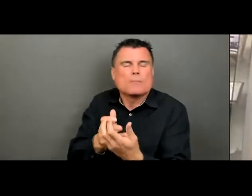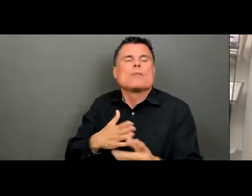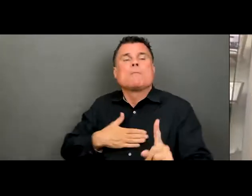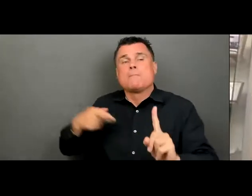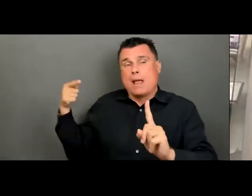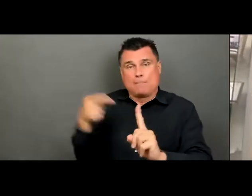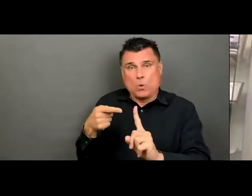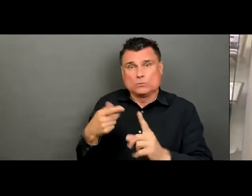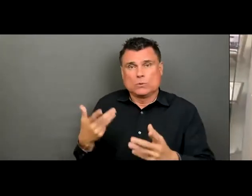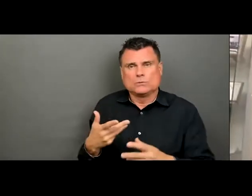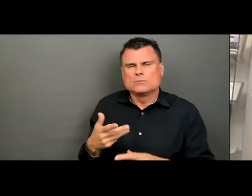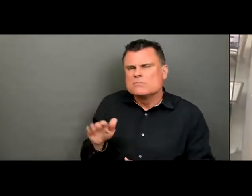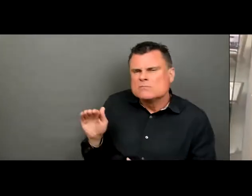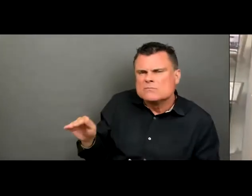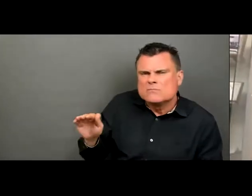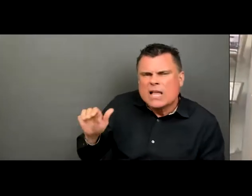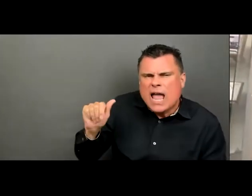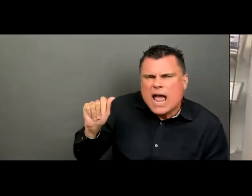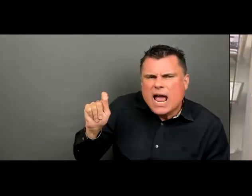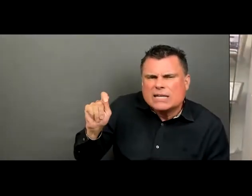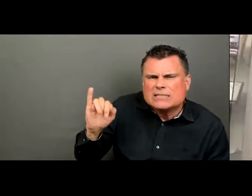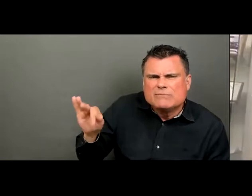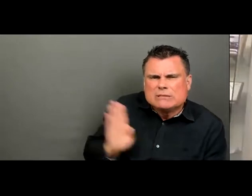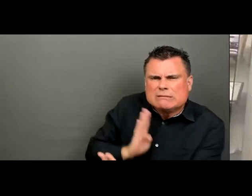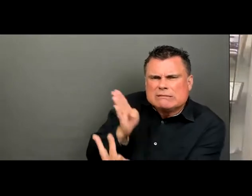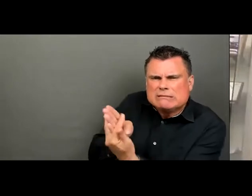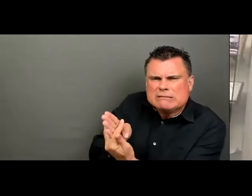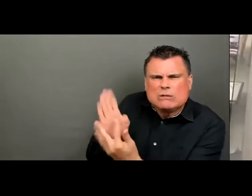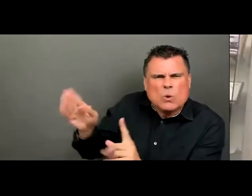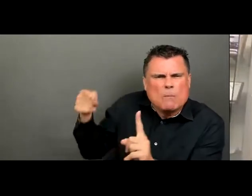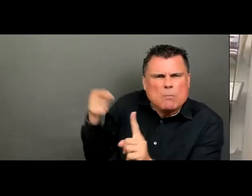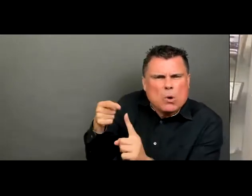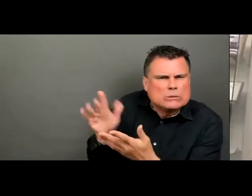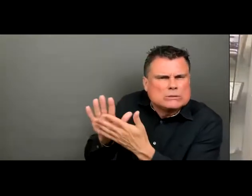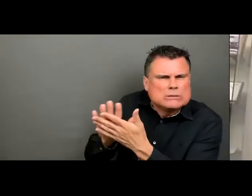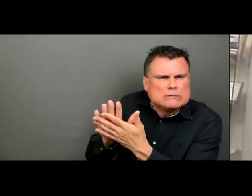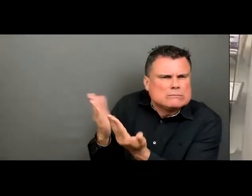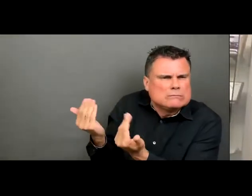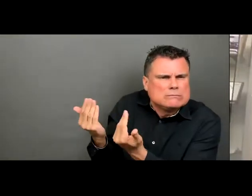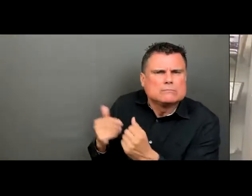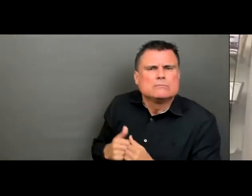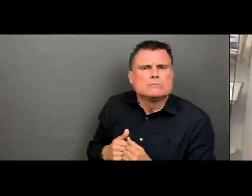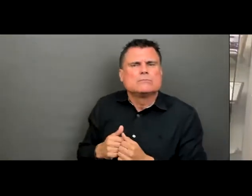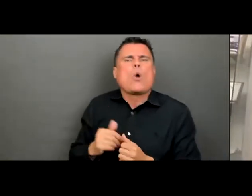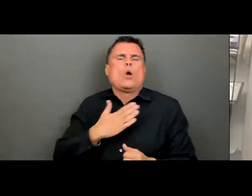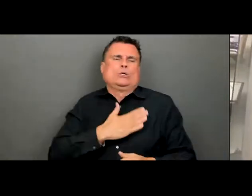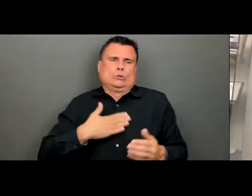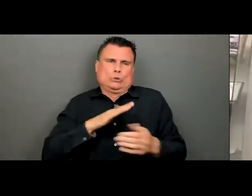you can make your last point, and then we'll go to the next speaker. Sure. This is my last point. And